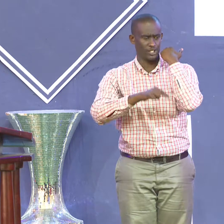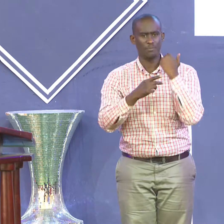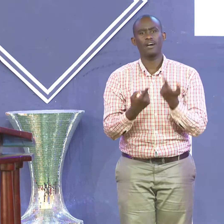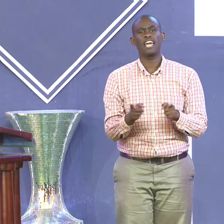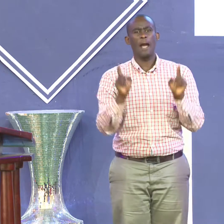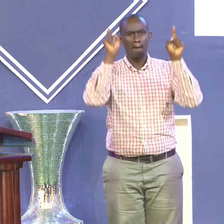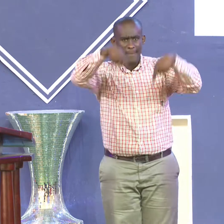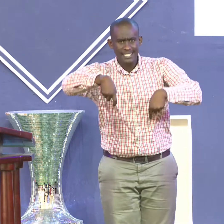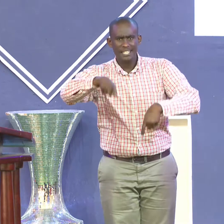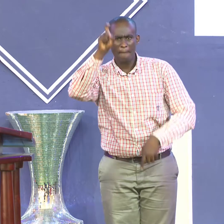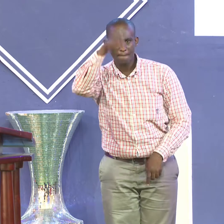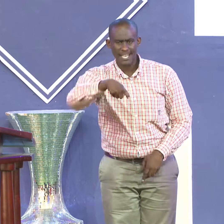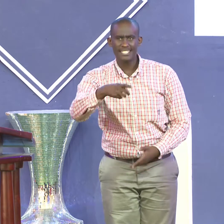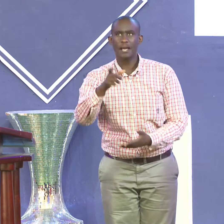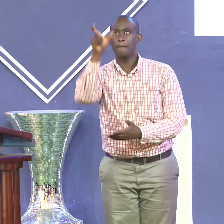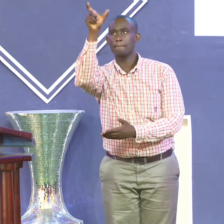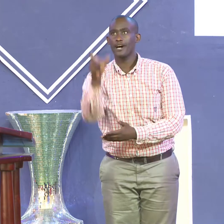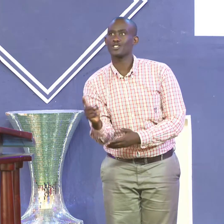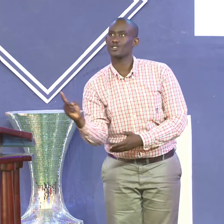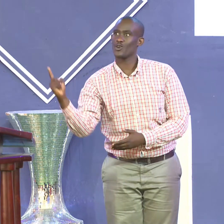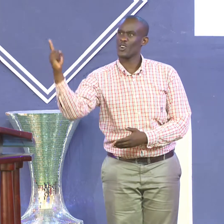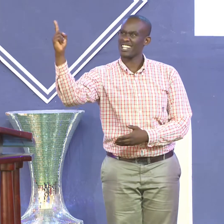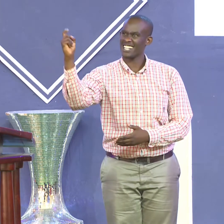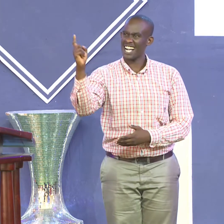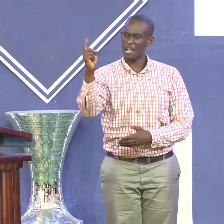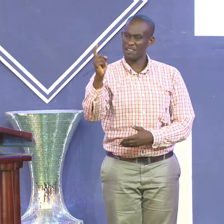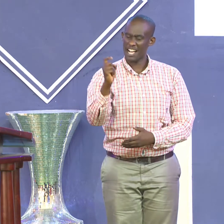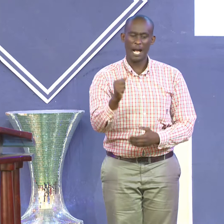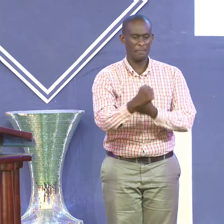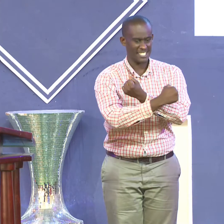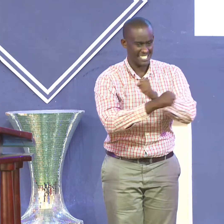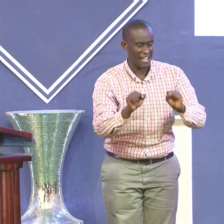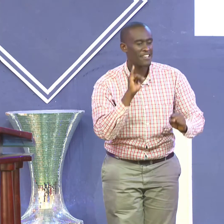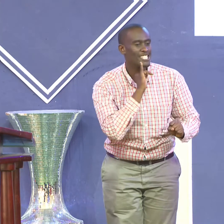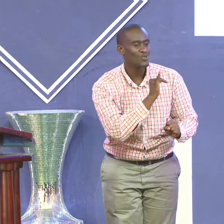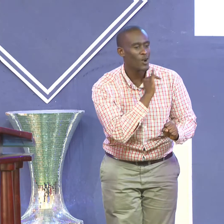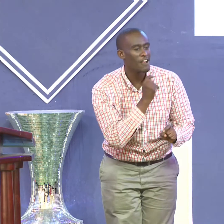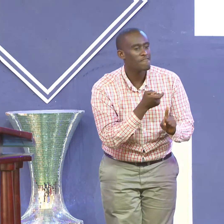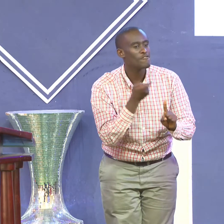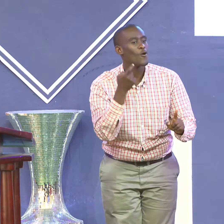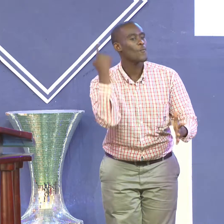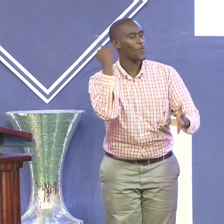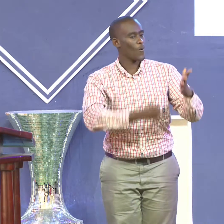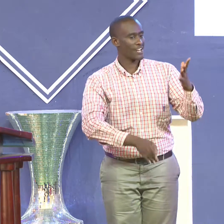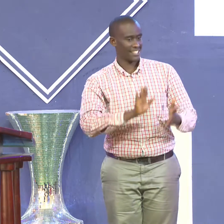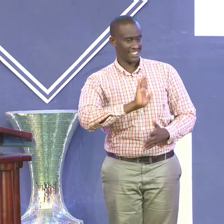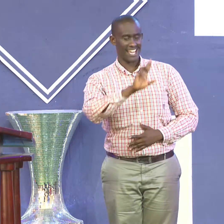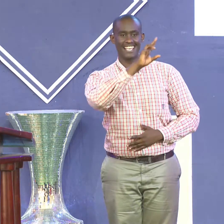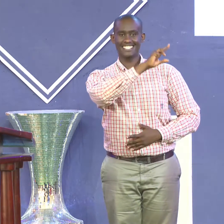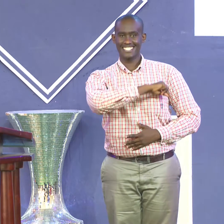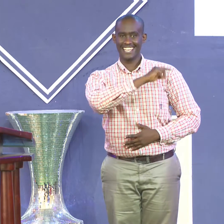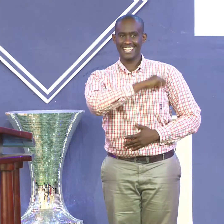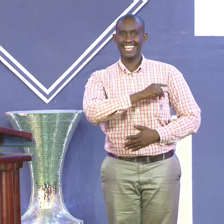And it needed someone to come and save Israel from that sin. This